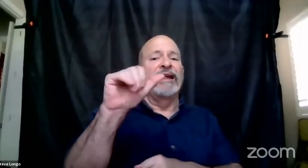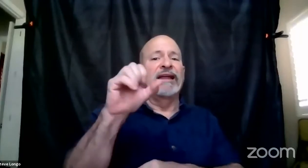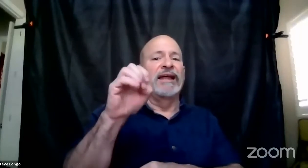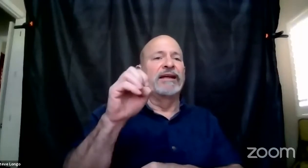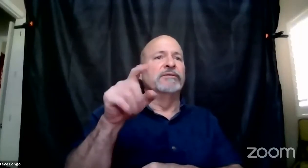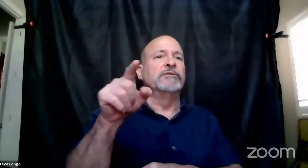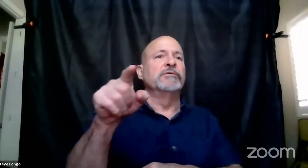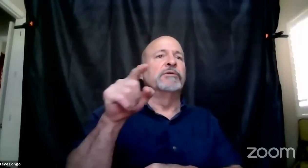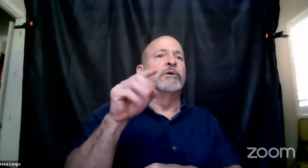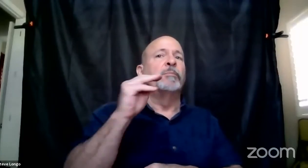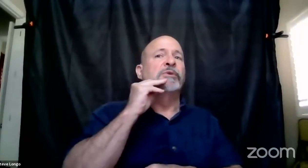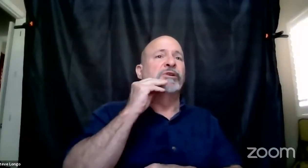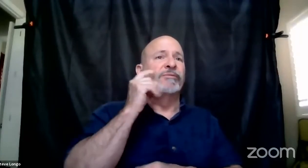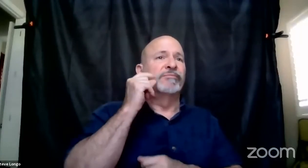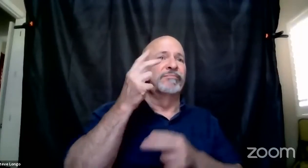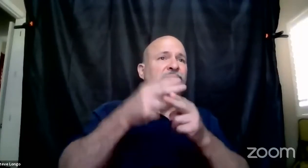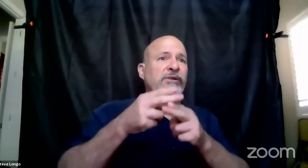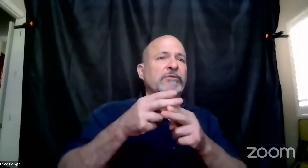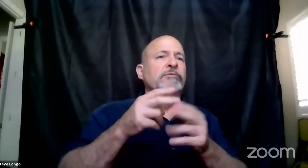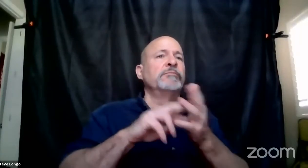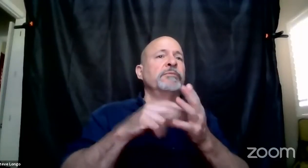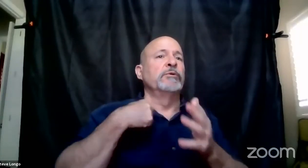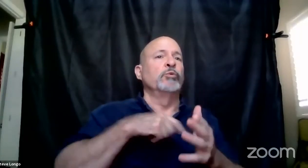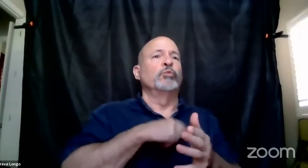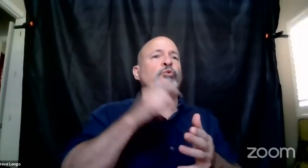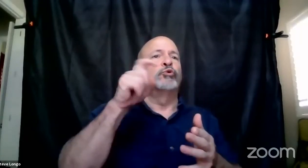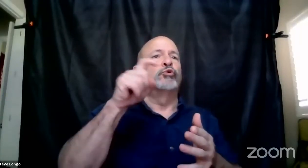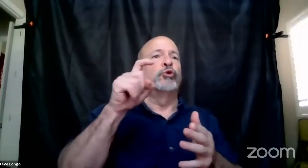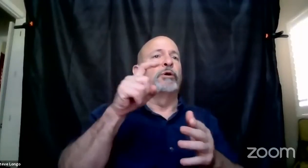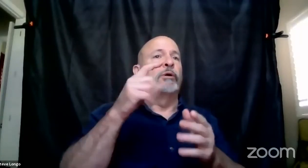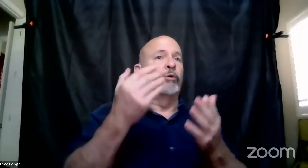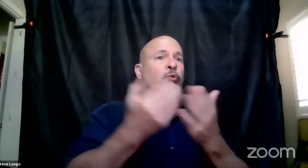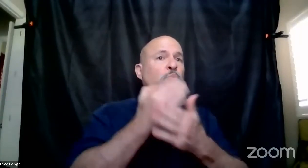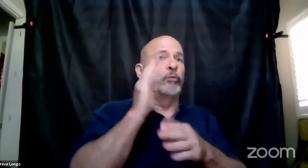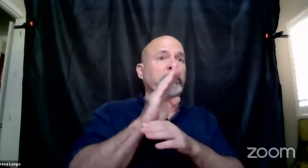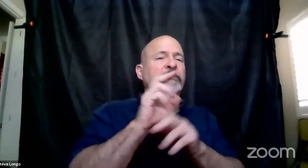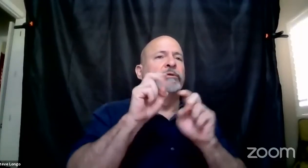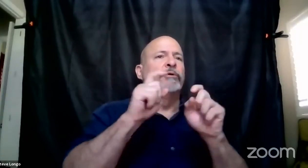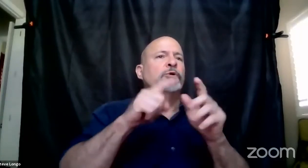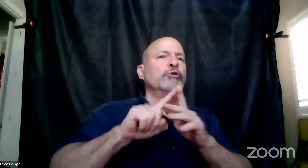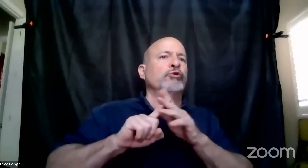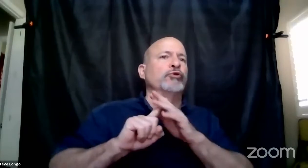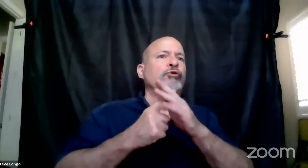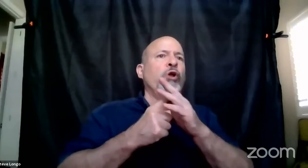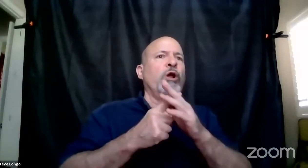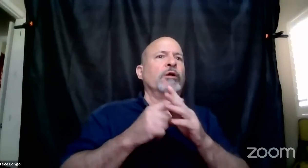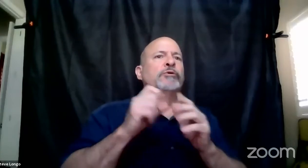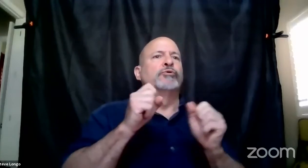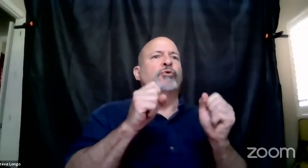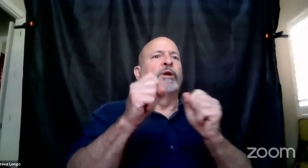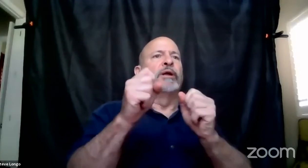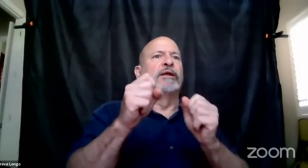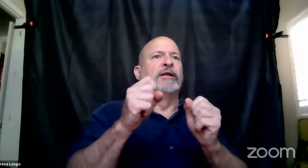quickly. This is back to Steve. So in that case, Michelle, as you've mentioned, we should maybe